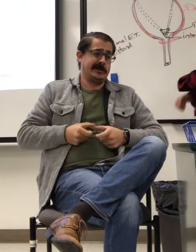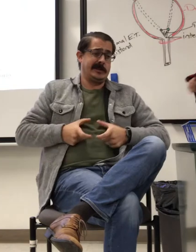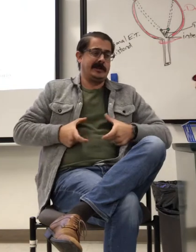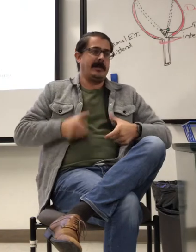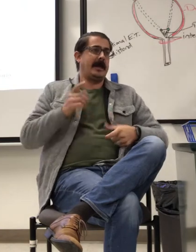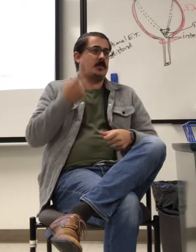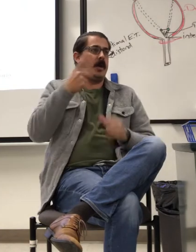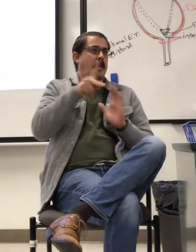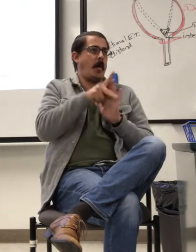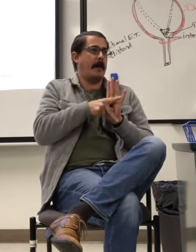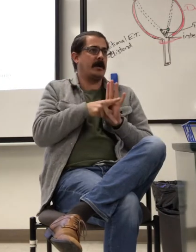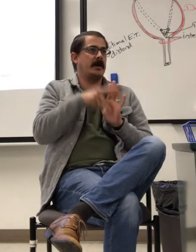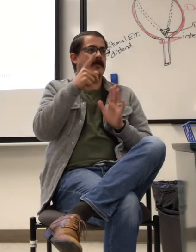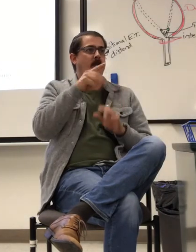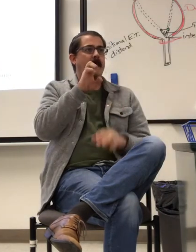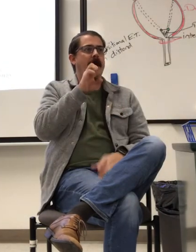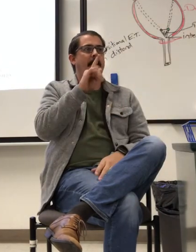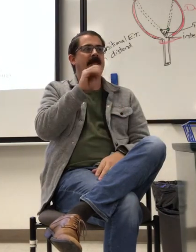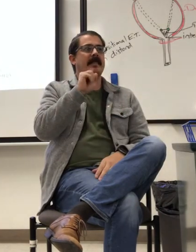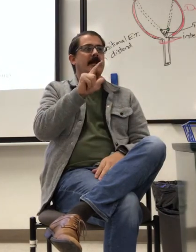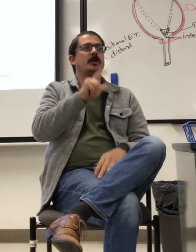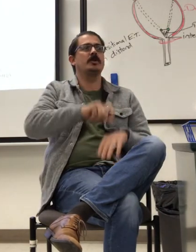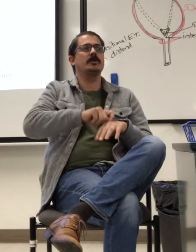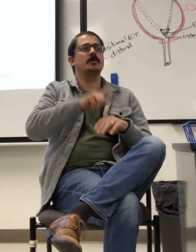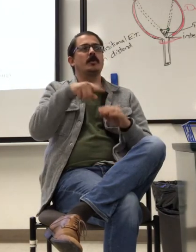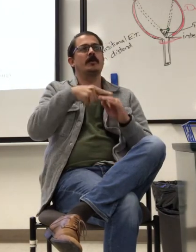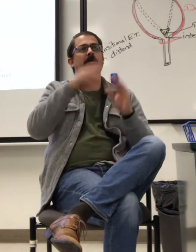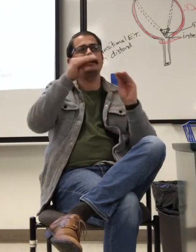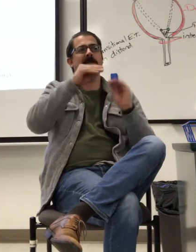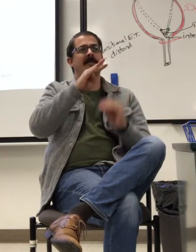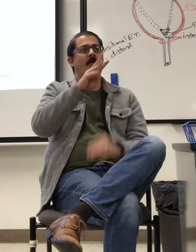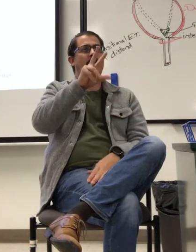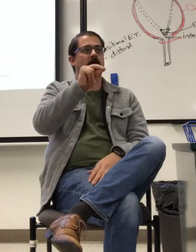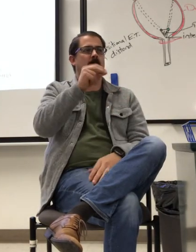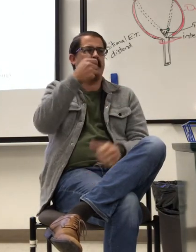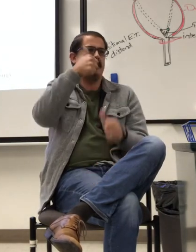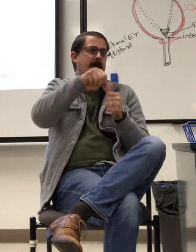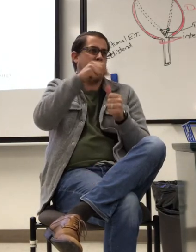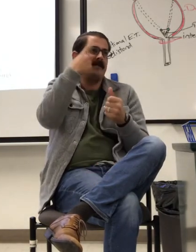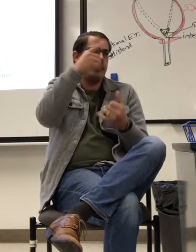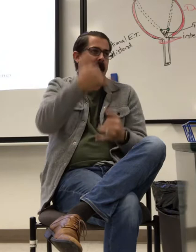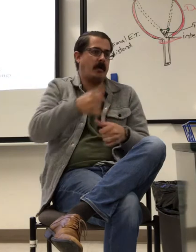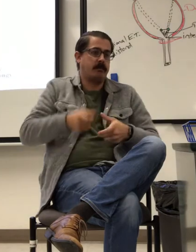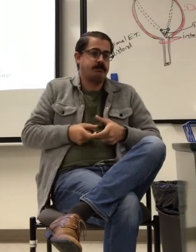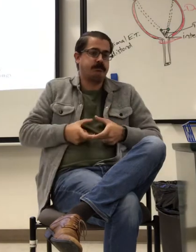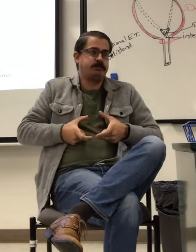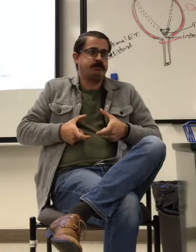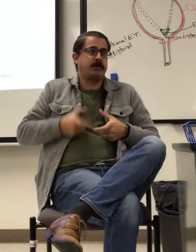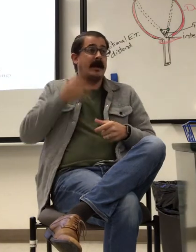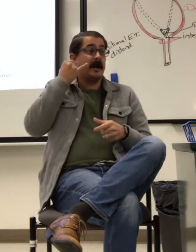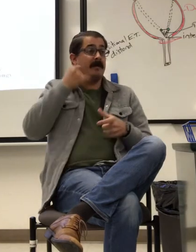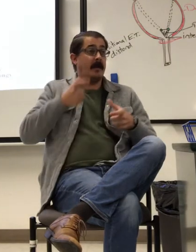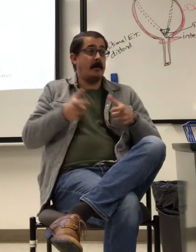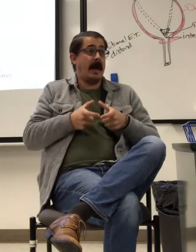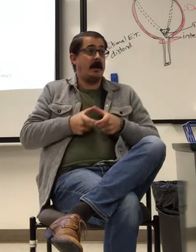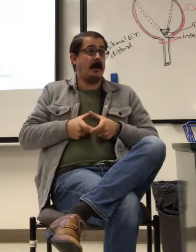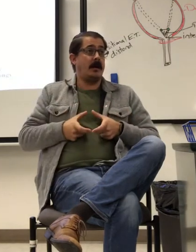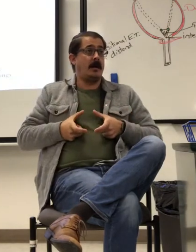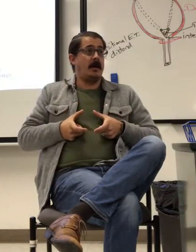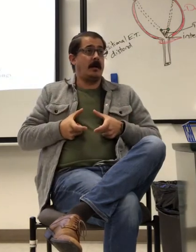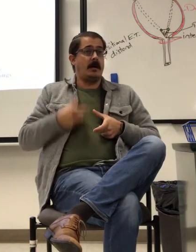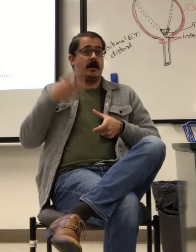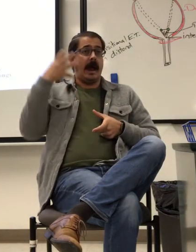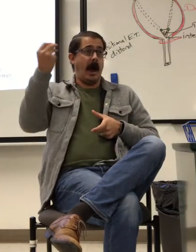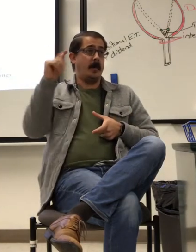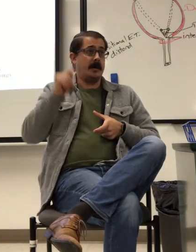the properties of the epithelial tissue when we teach that in 4:30. We want you to remember for now. An empty bladder will be deflated